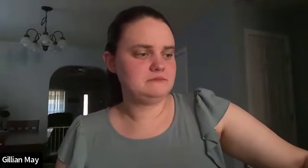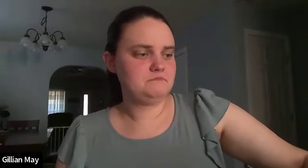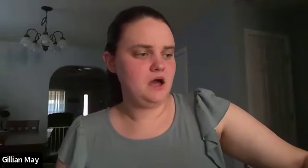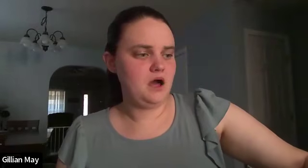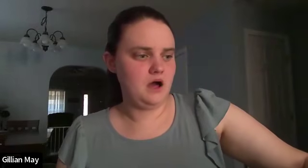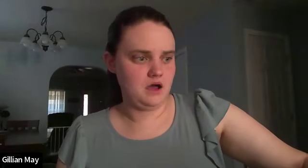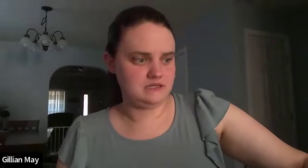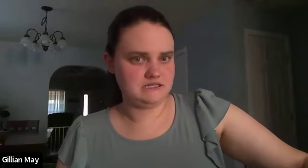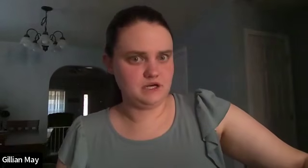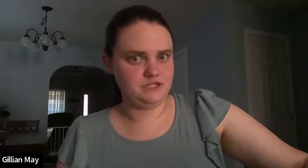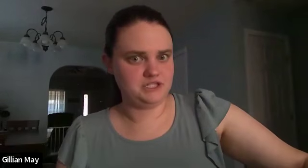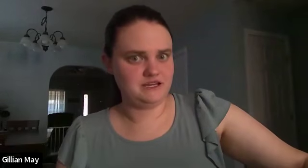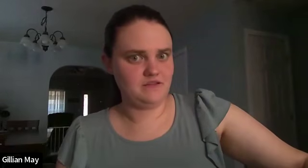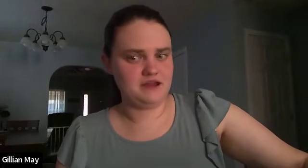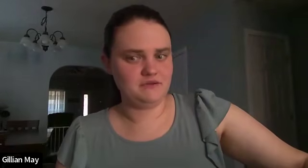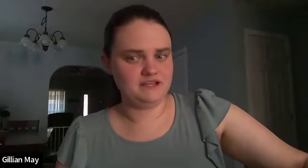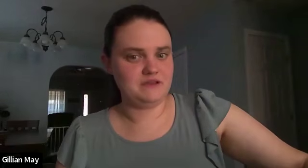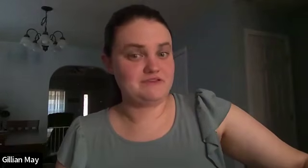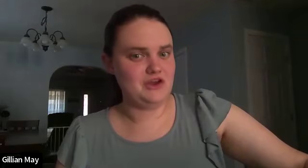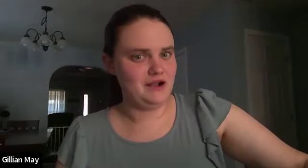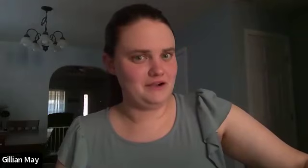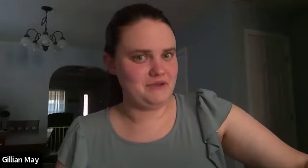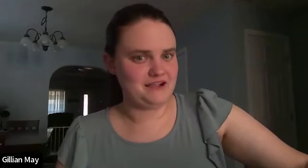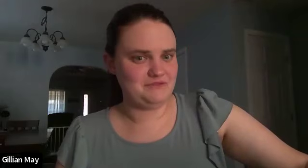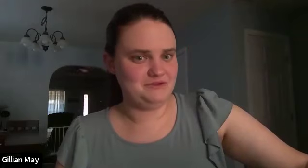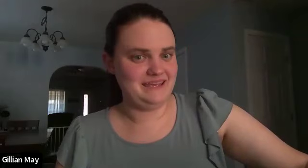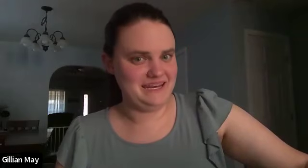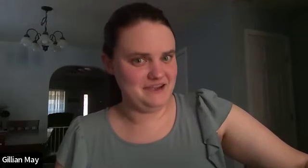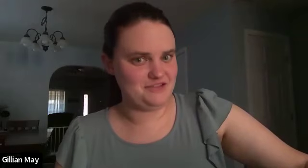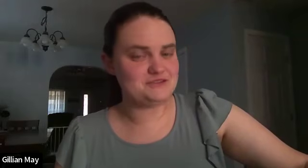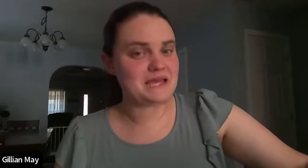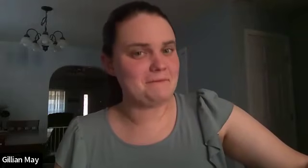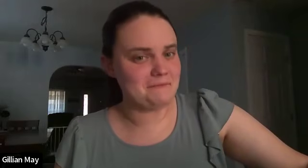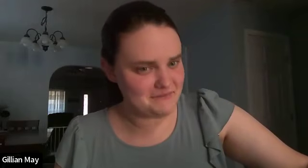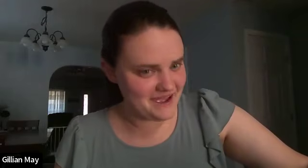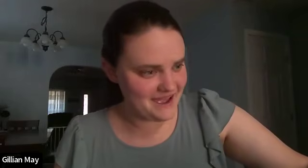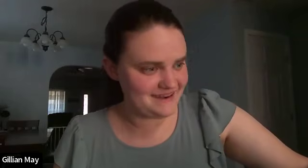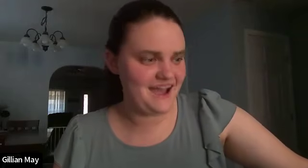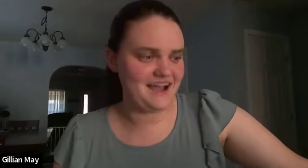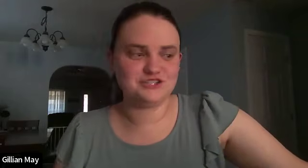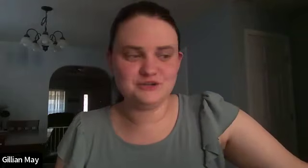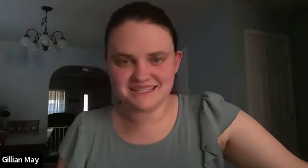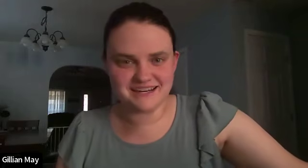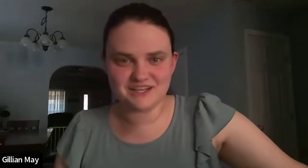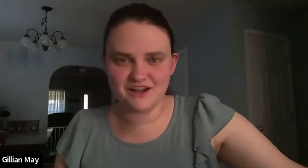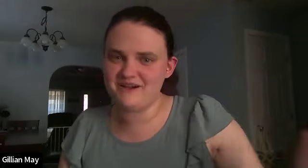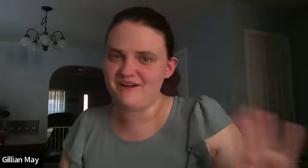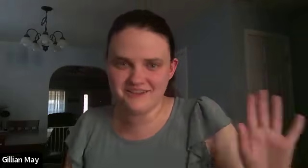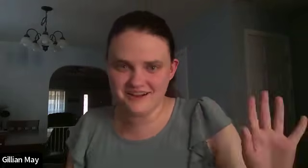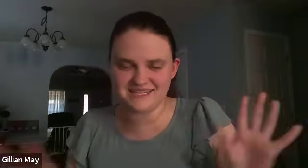Let's pause because I know we just did a lot and I realized we have not gone back and reviewed any of those. My bad. I got too excited talking about all the